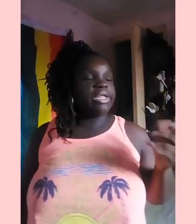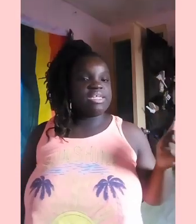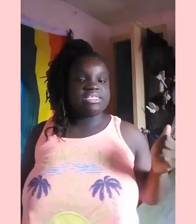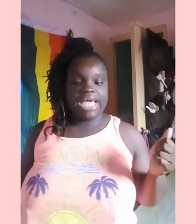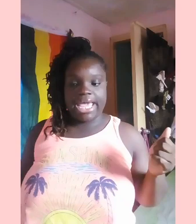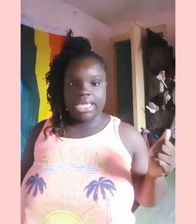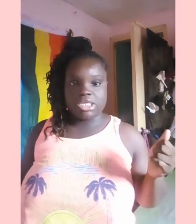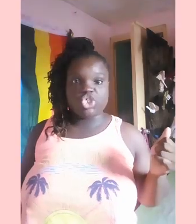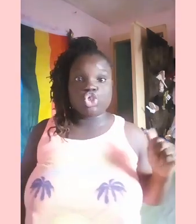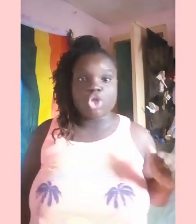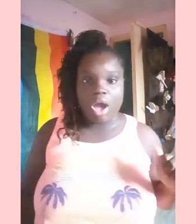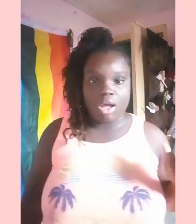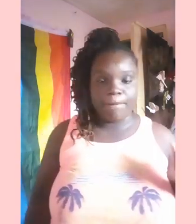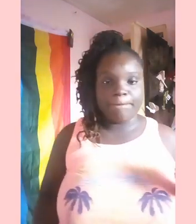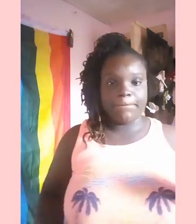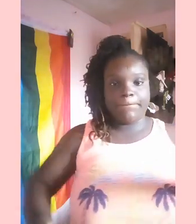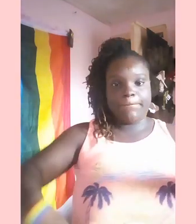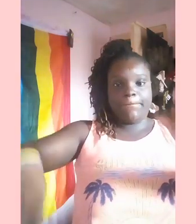another sign, strong.